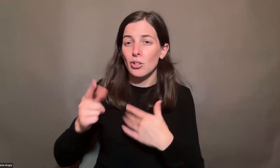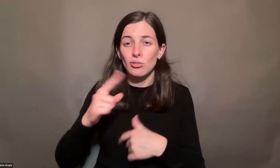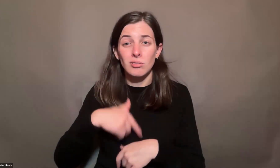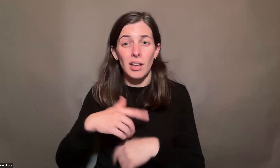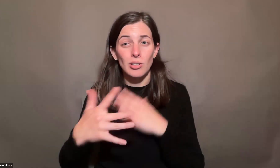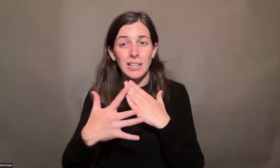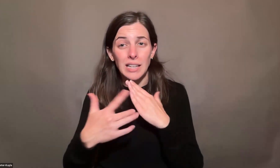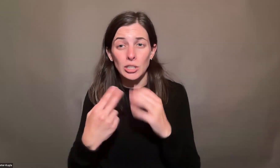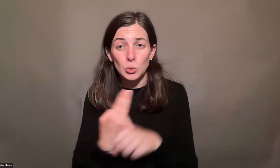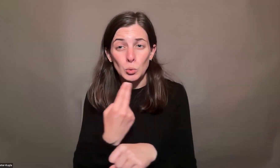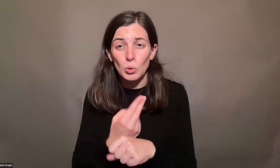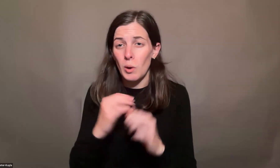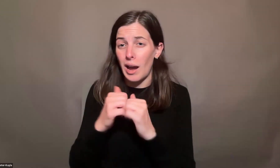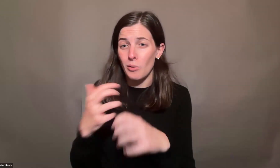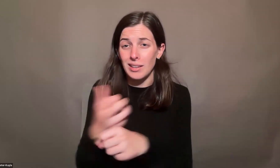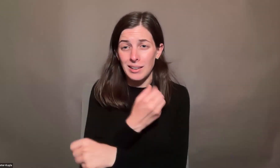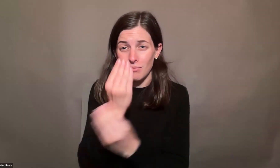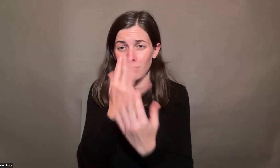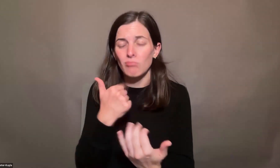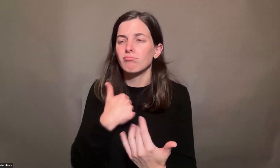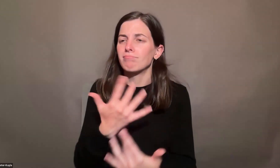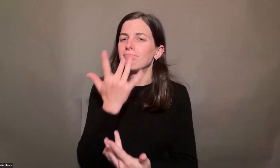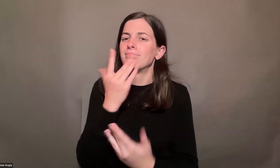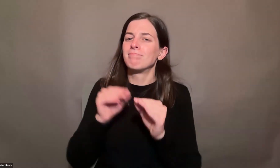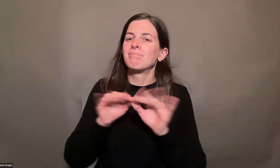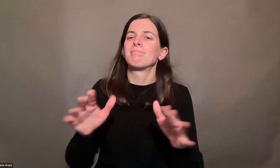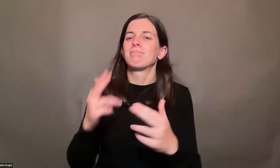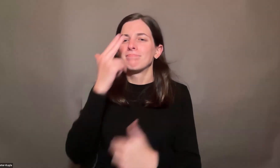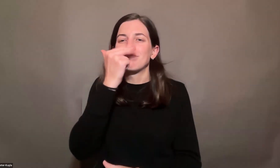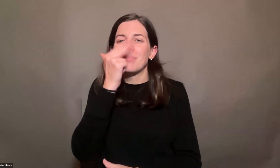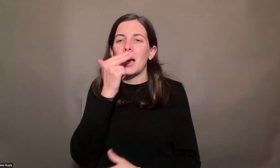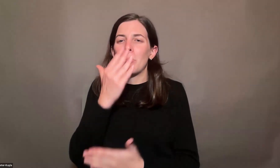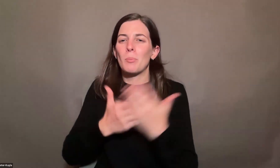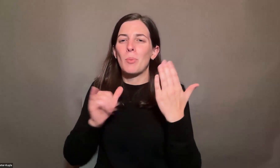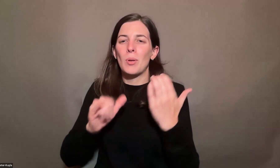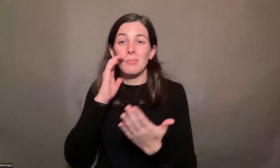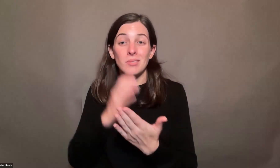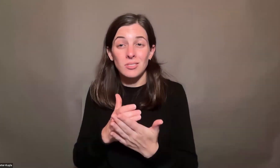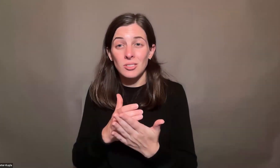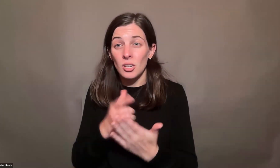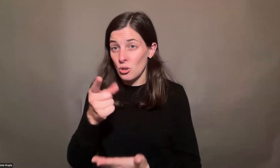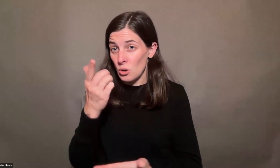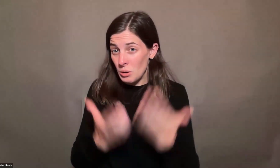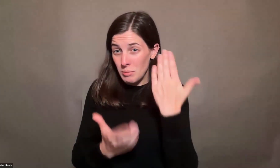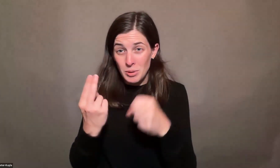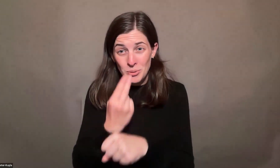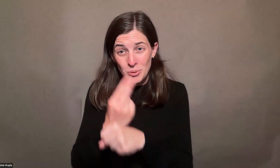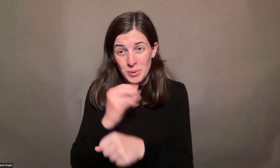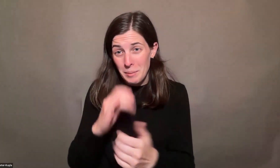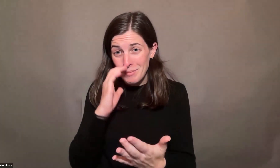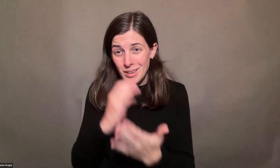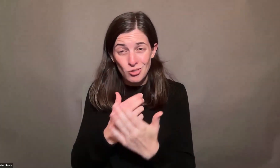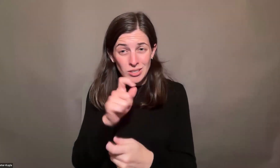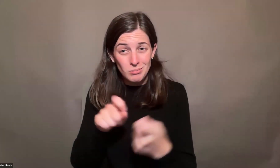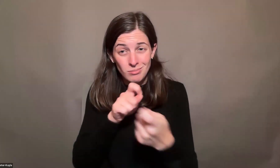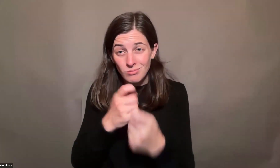information. So just always think about how you're writing alt text and what it says, because you might be using that image for a particular reason and your alternative